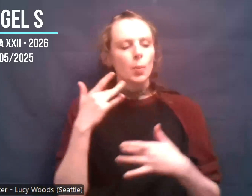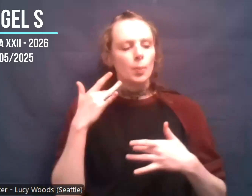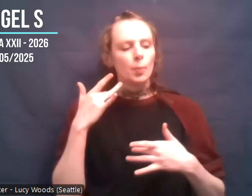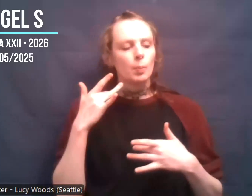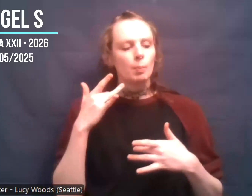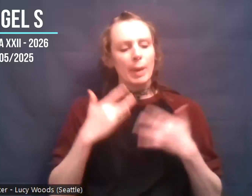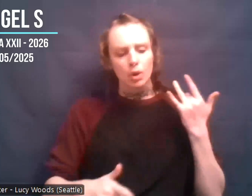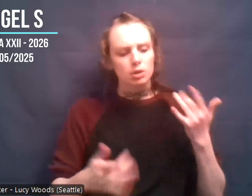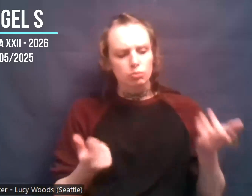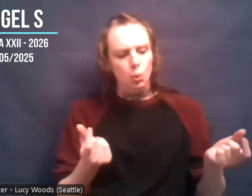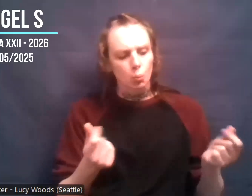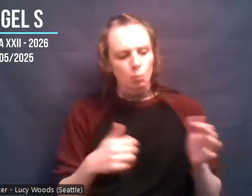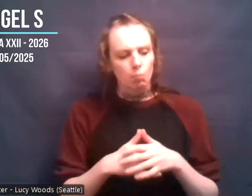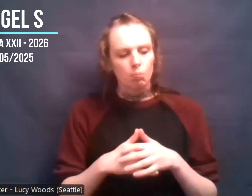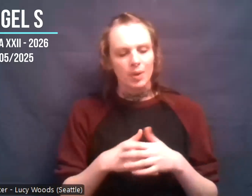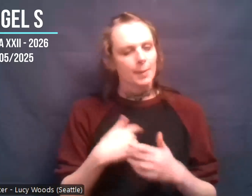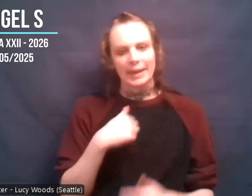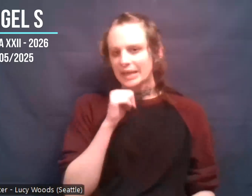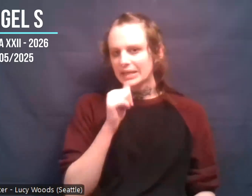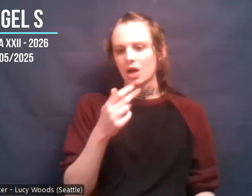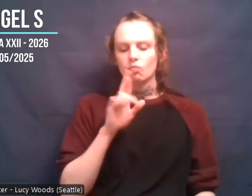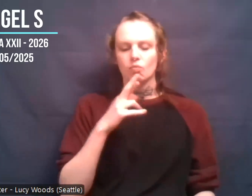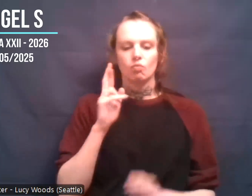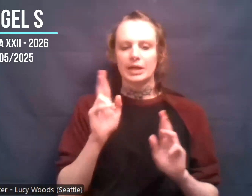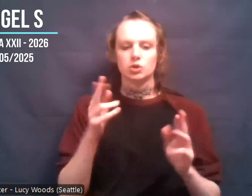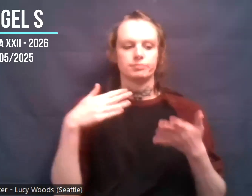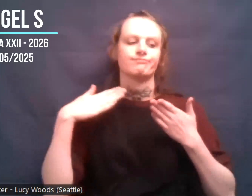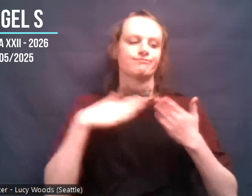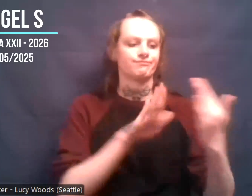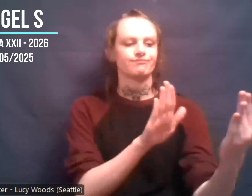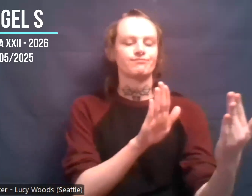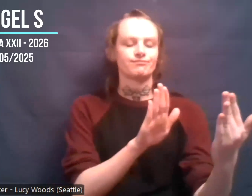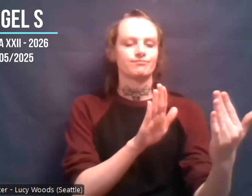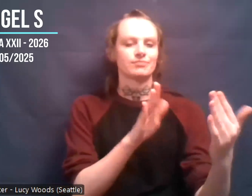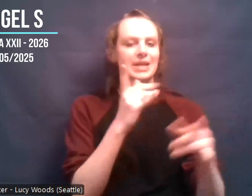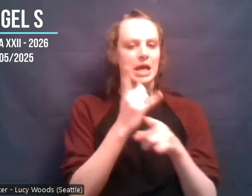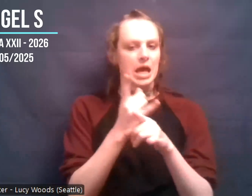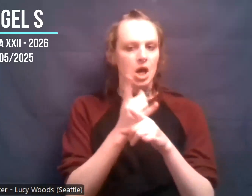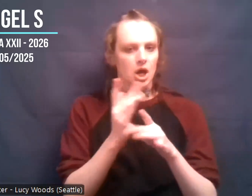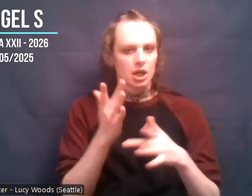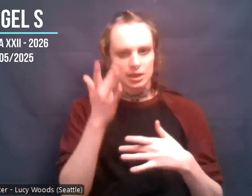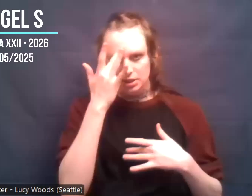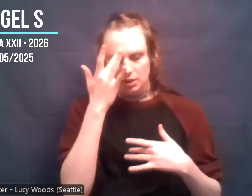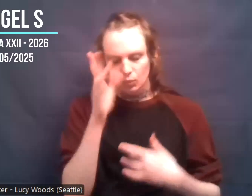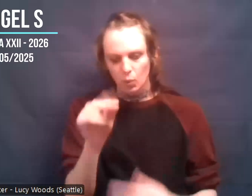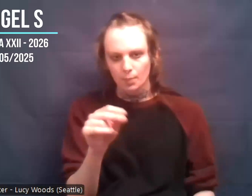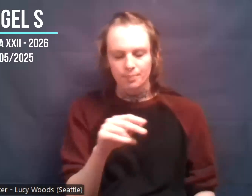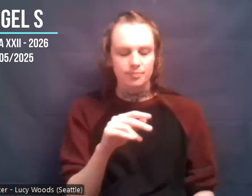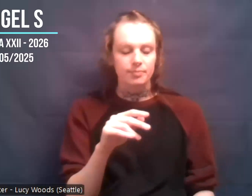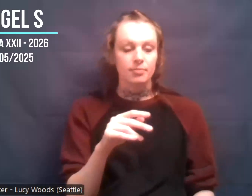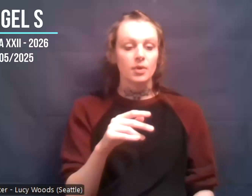or see the truth. Once I got out of there, I had a plan that I was just going to start drinking again. Like I was itching for